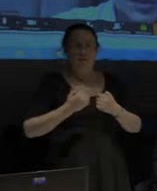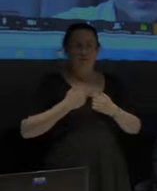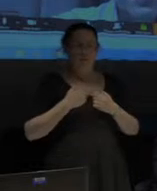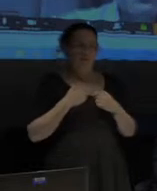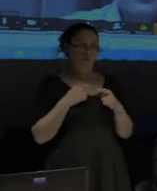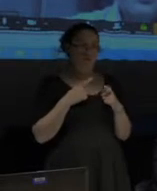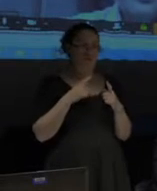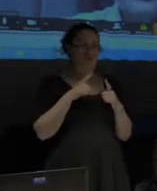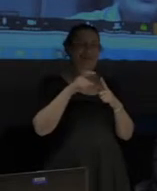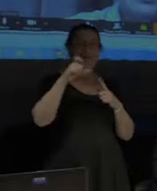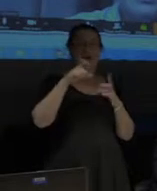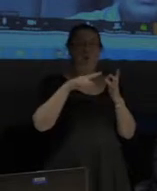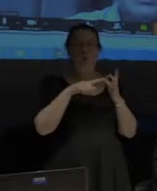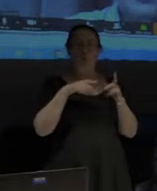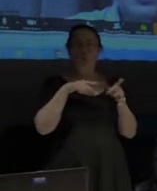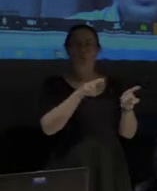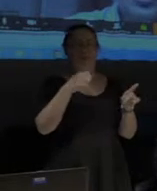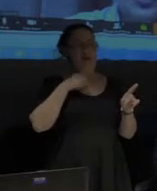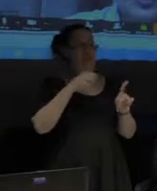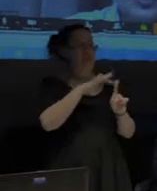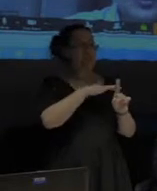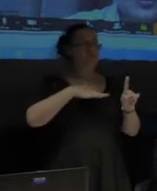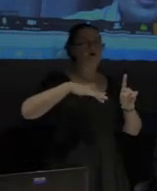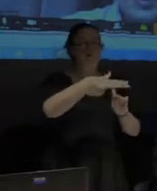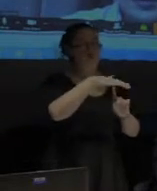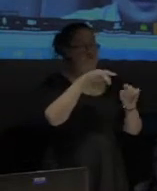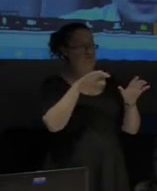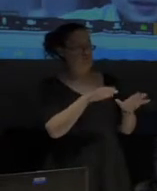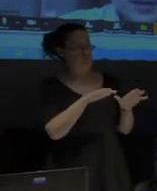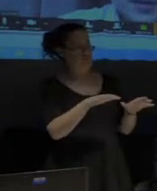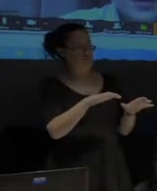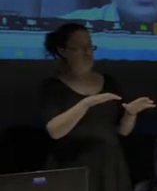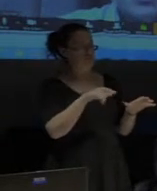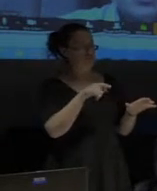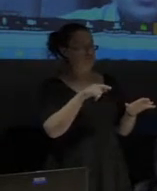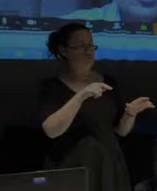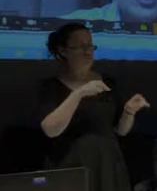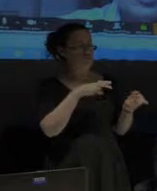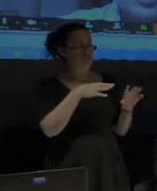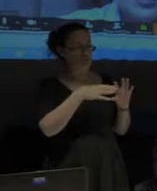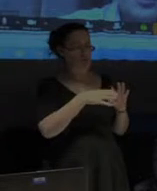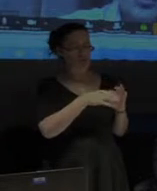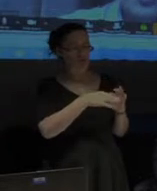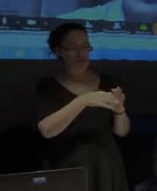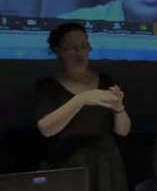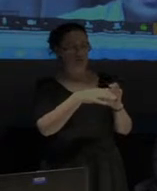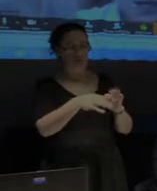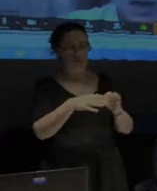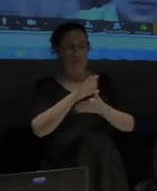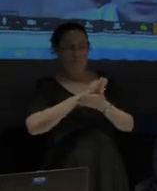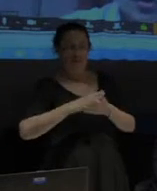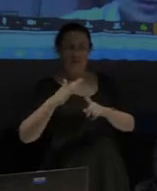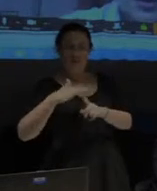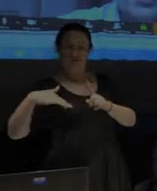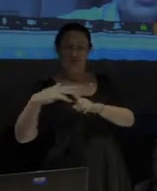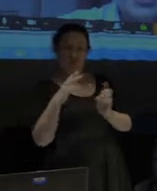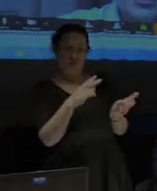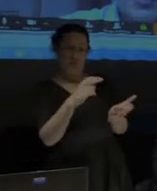ecosystem that had led to some of the things that society was perceiving, right or